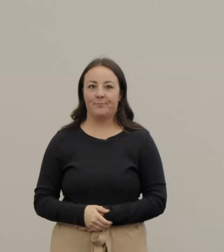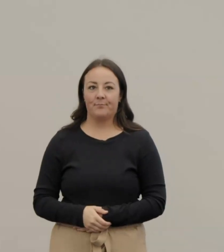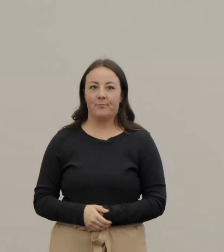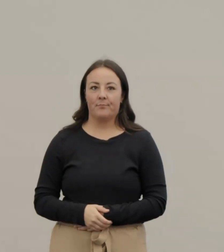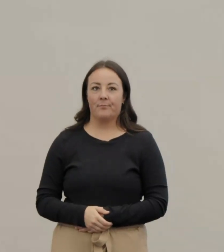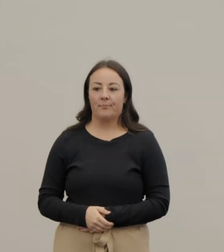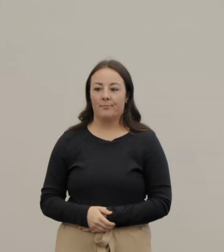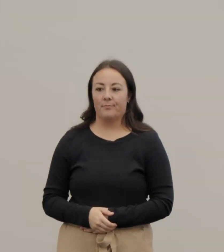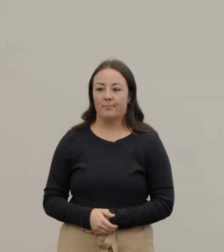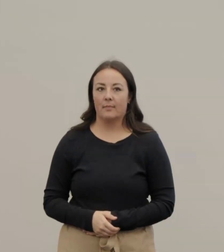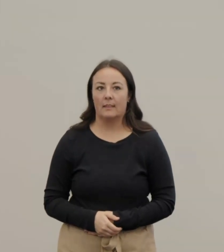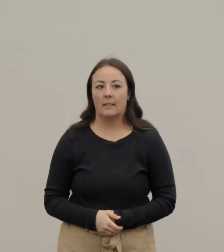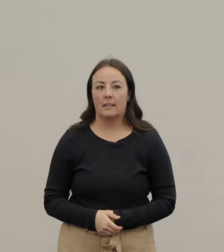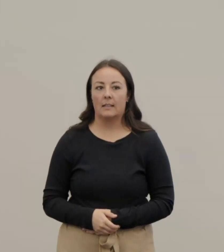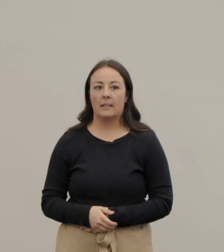Okay.